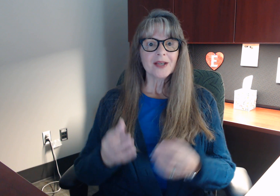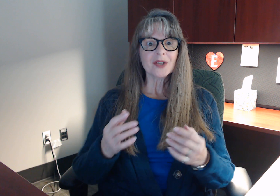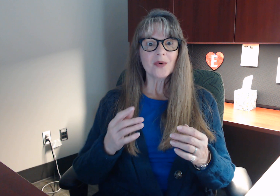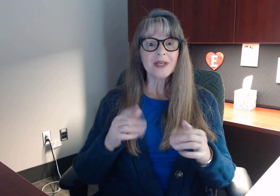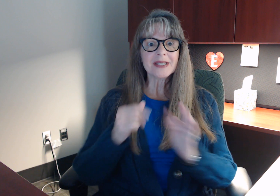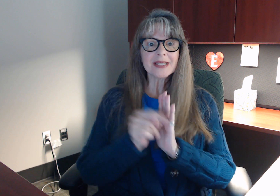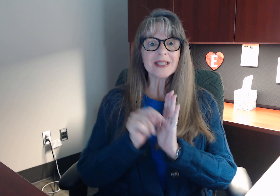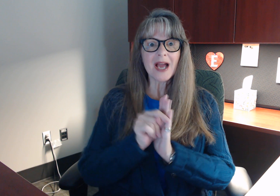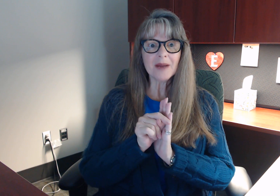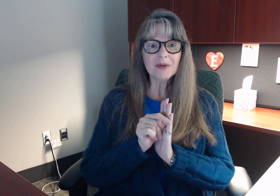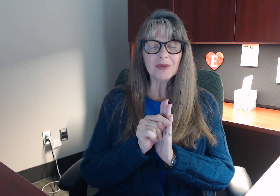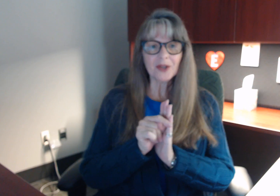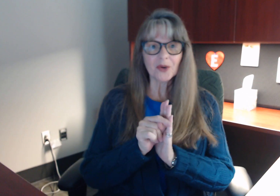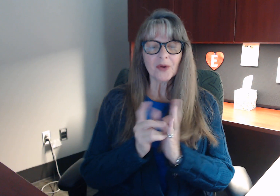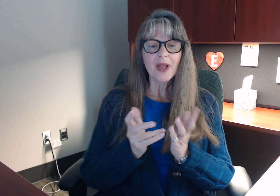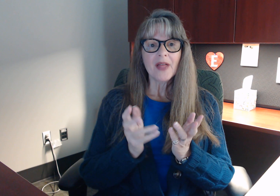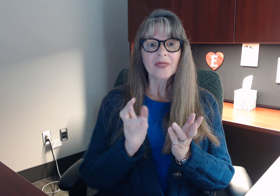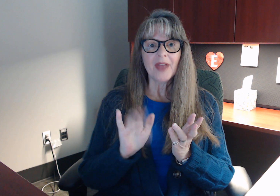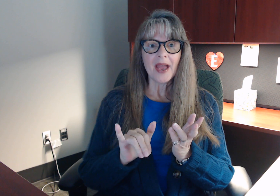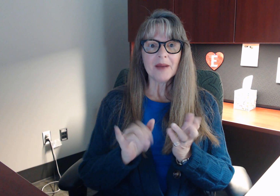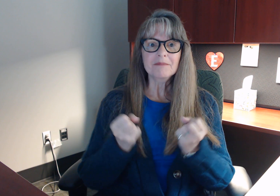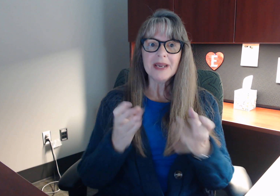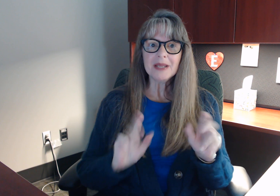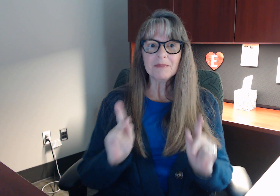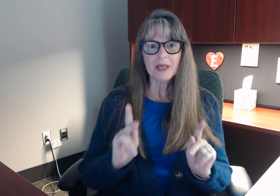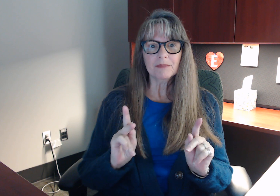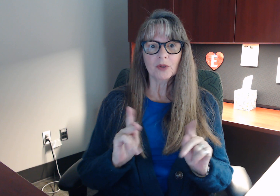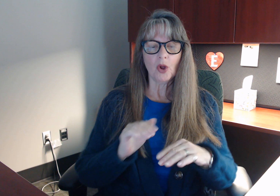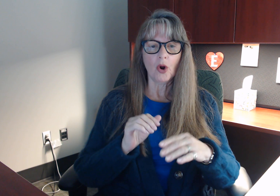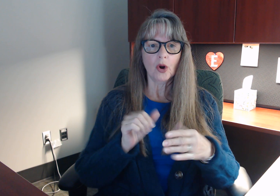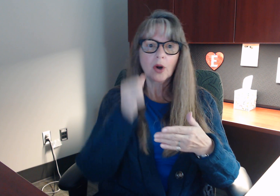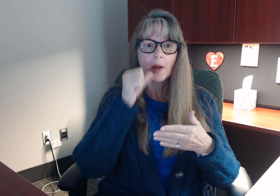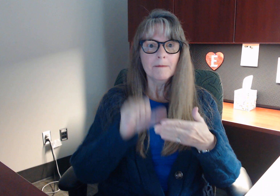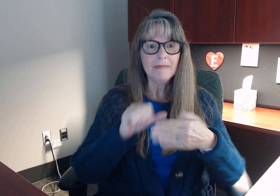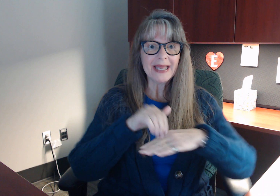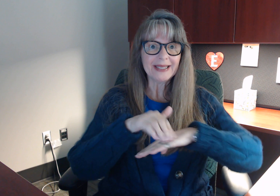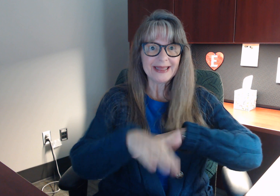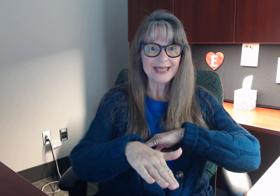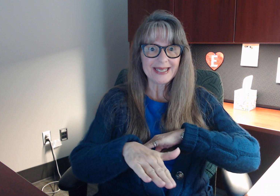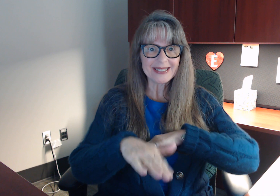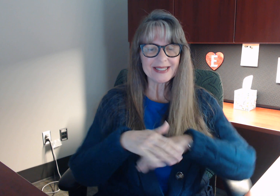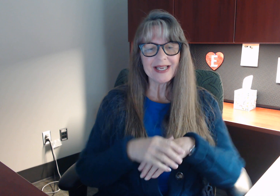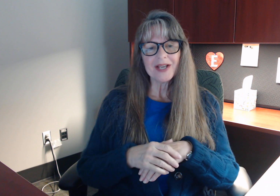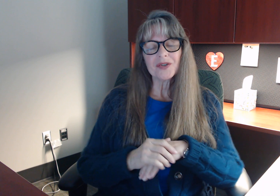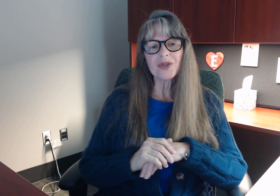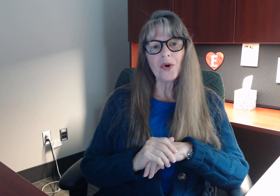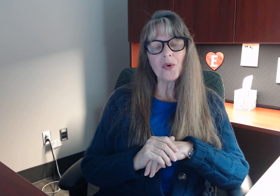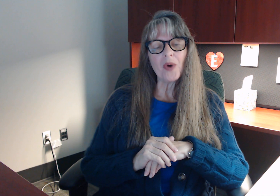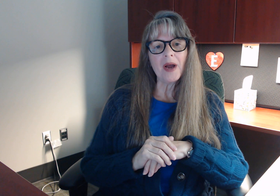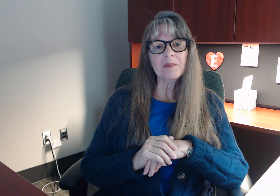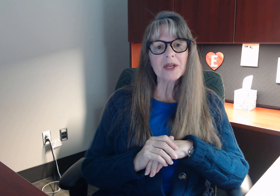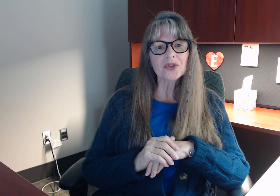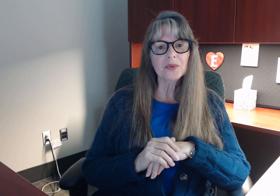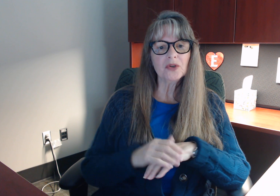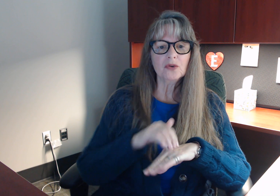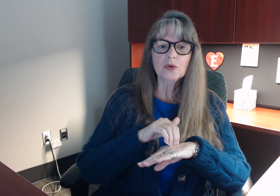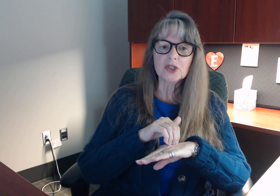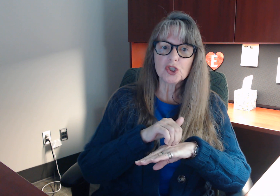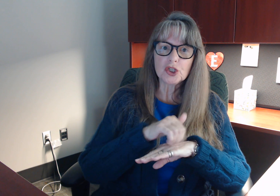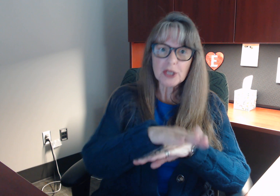So it's this time of year that many people are mailing things. So make sure when you can ship